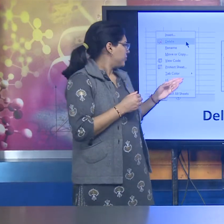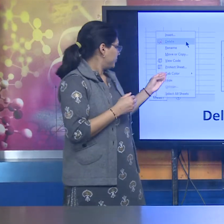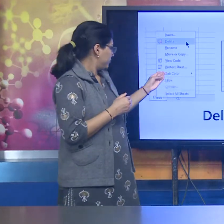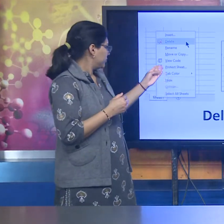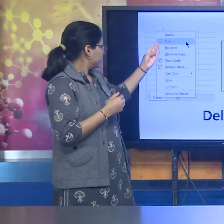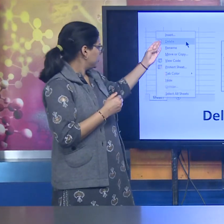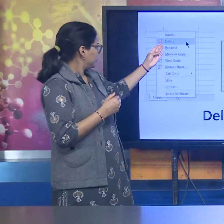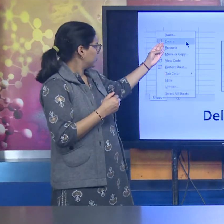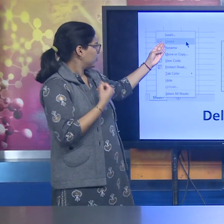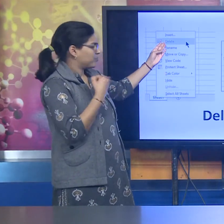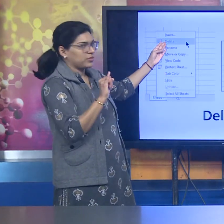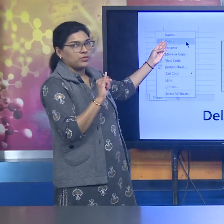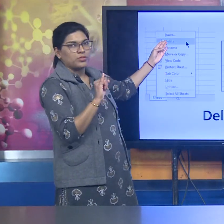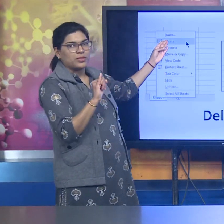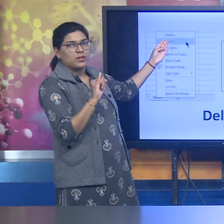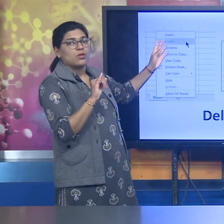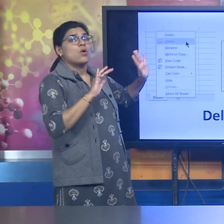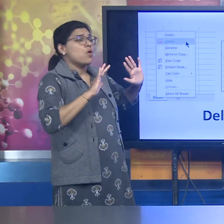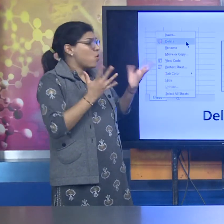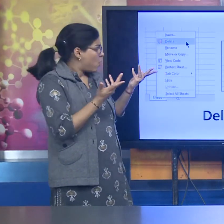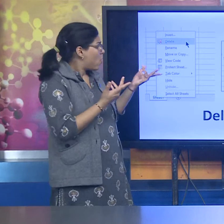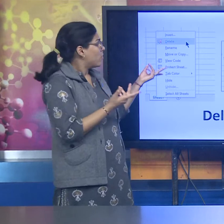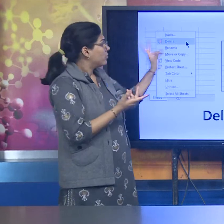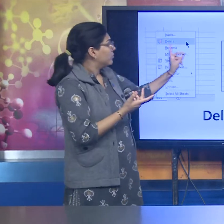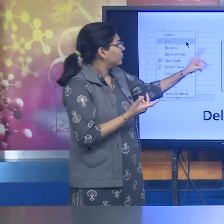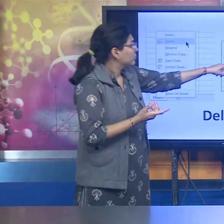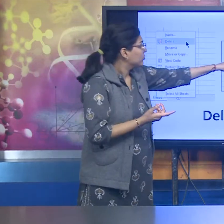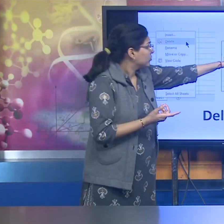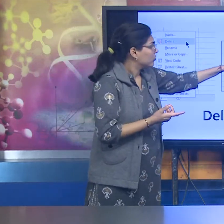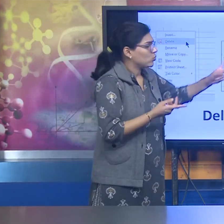column, any of these.